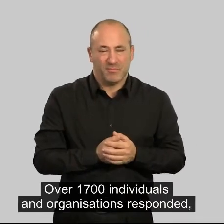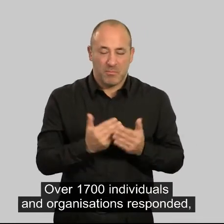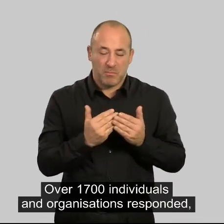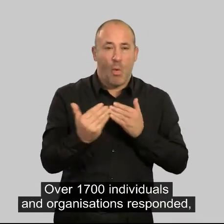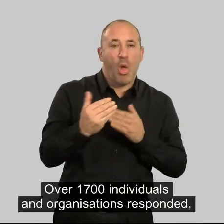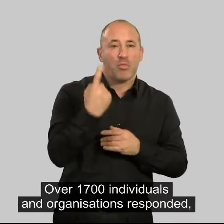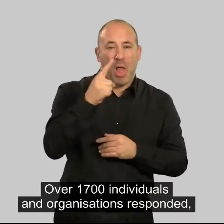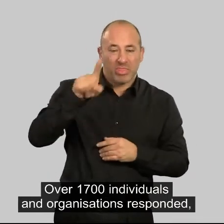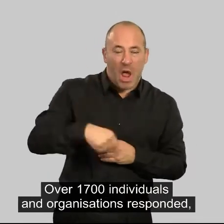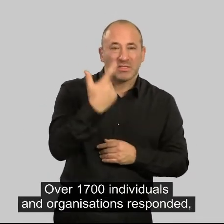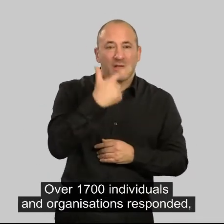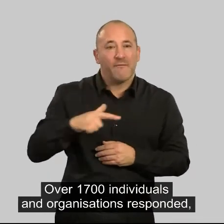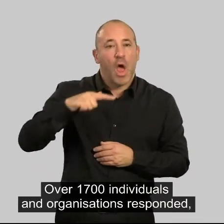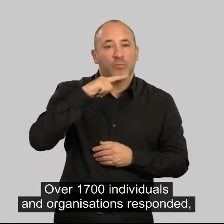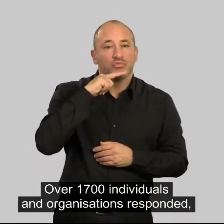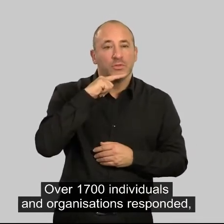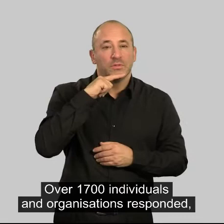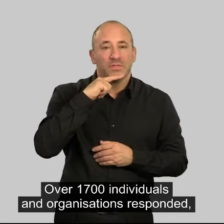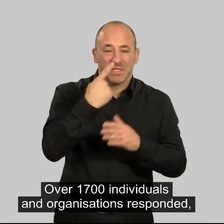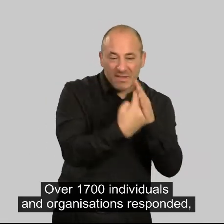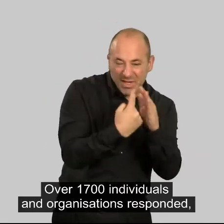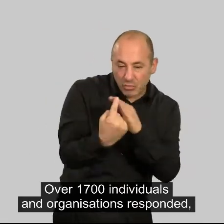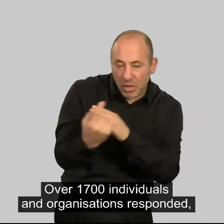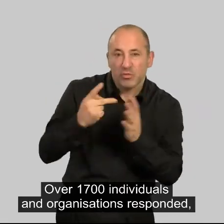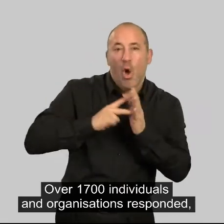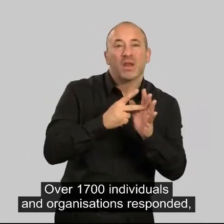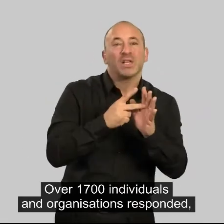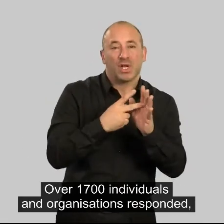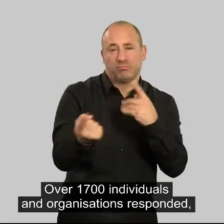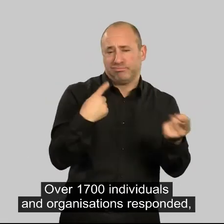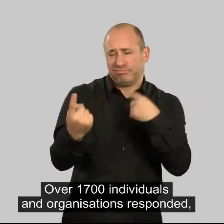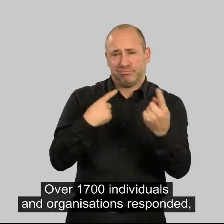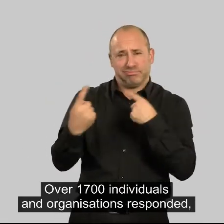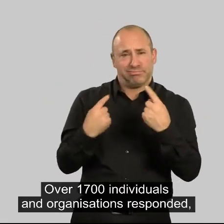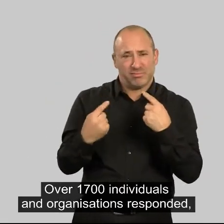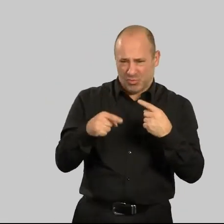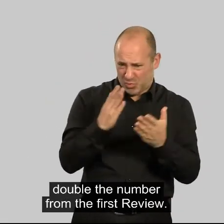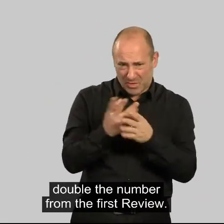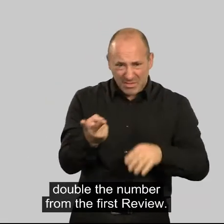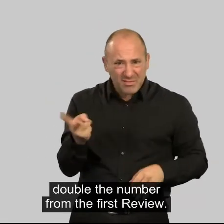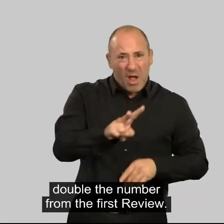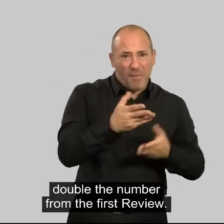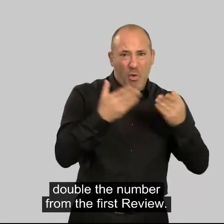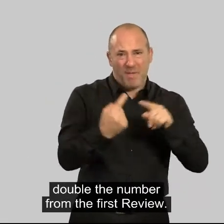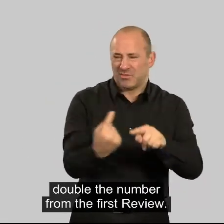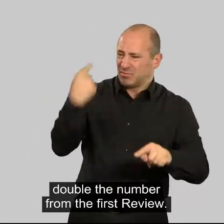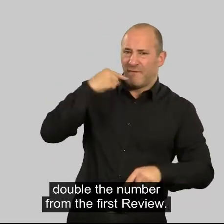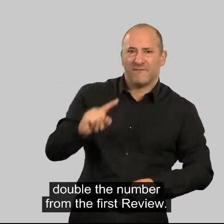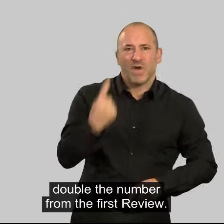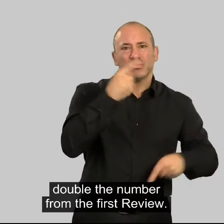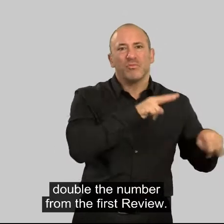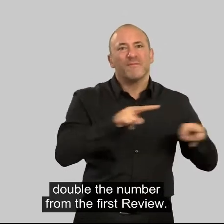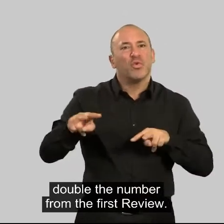Over 1,700 individuals and organisations responded, double the number from the first review.